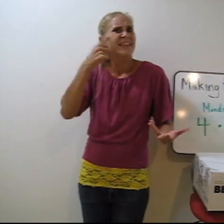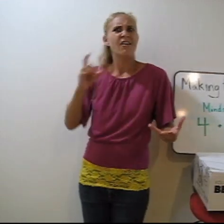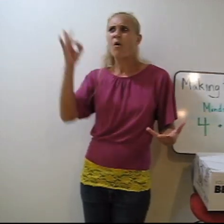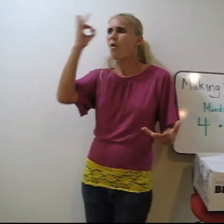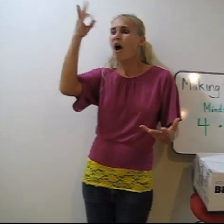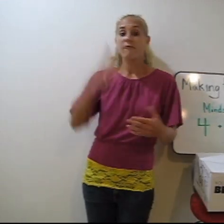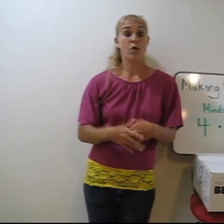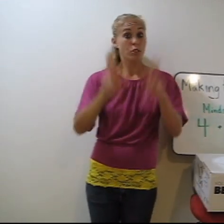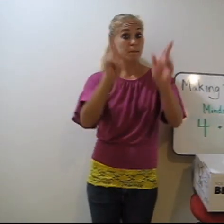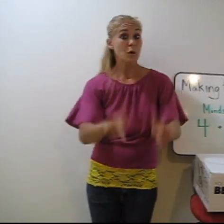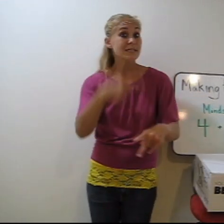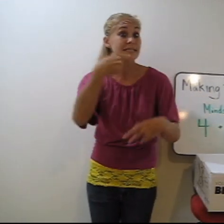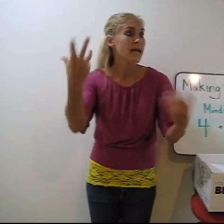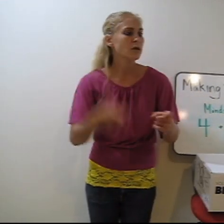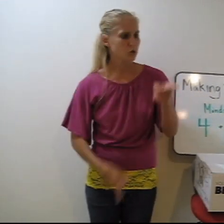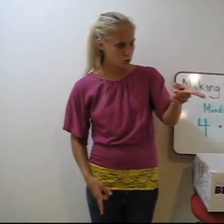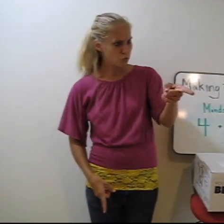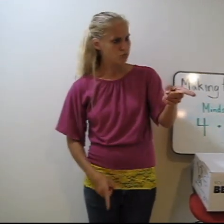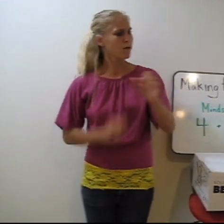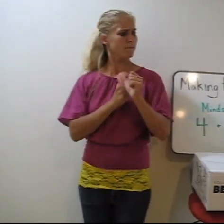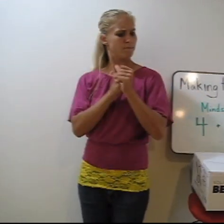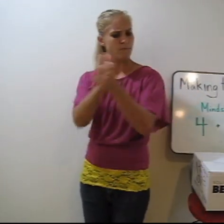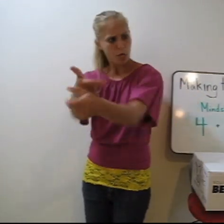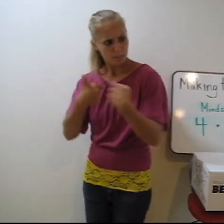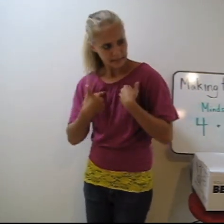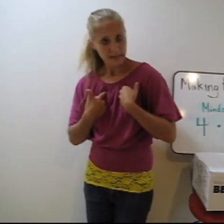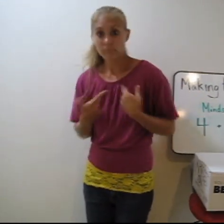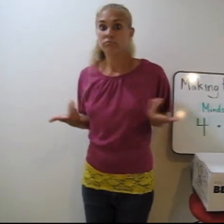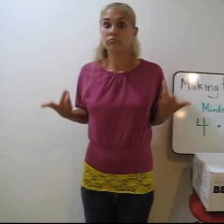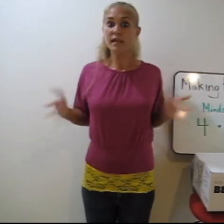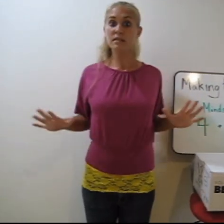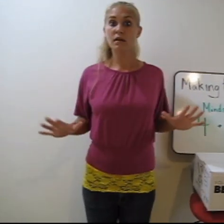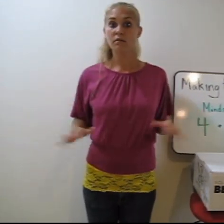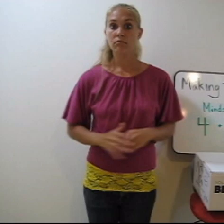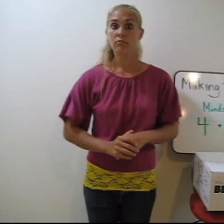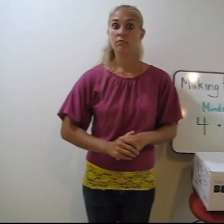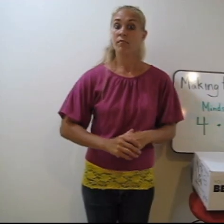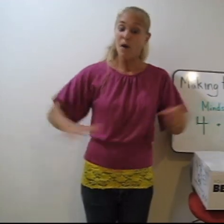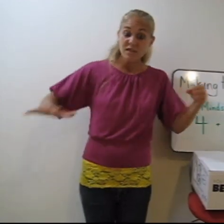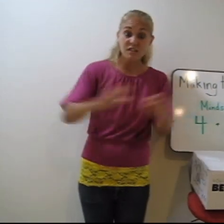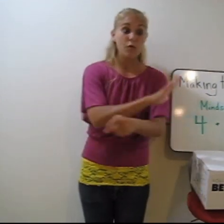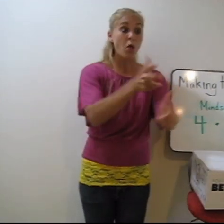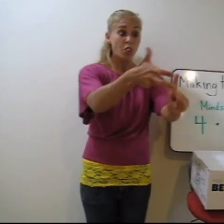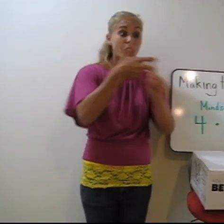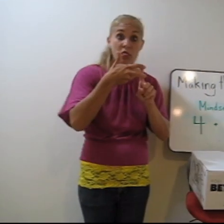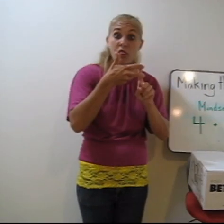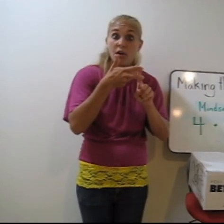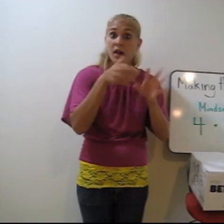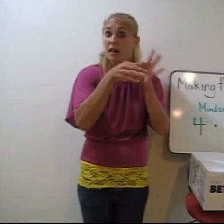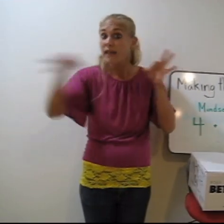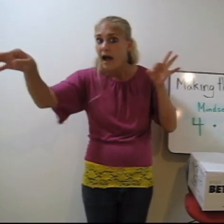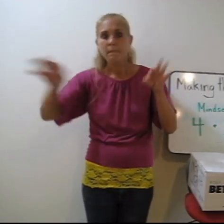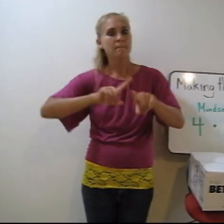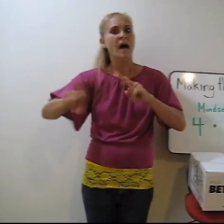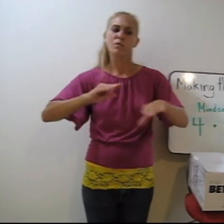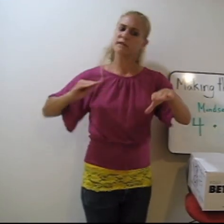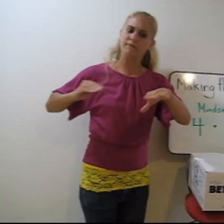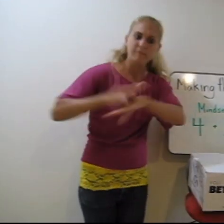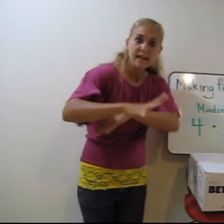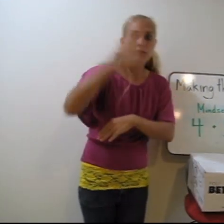said. You follow me. That's it. That was his complete recruiting script. But it was effective. Why? It wasn't